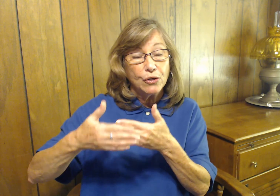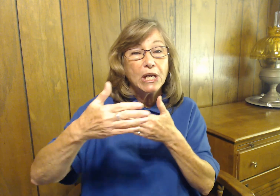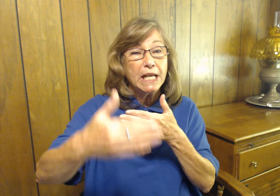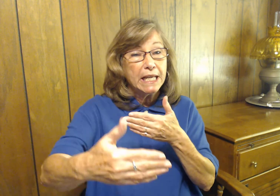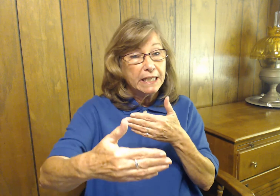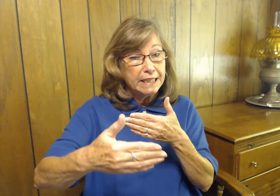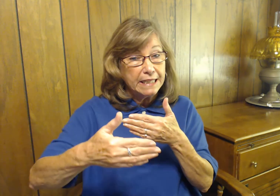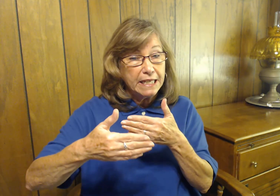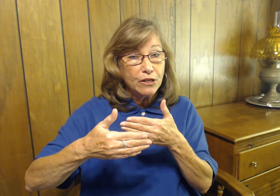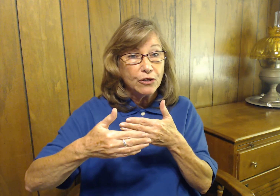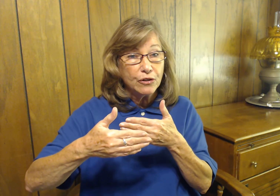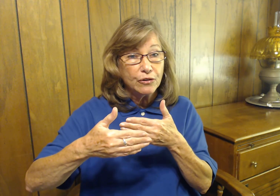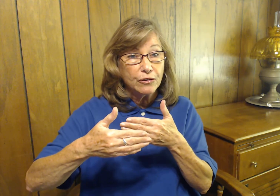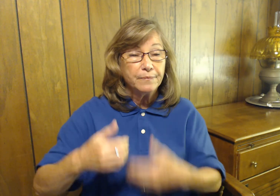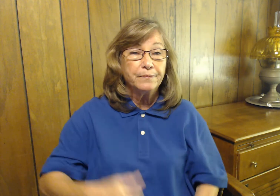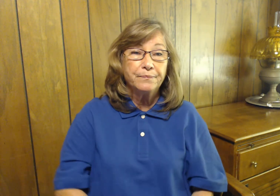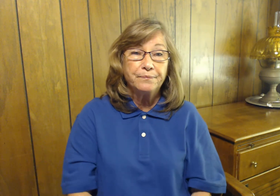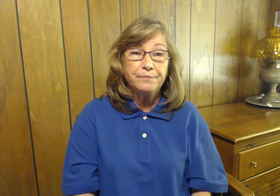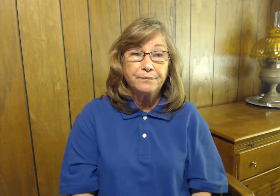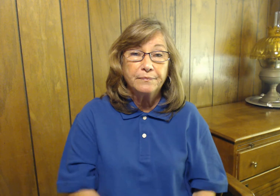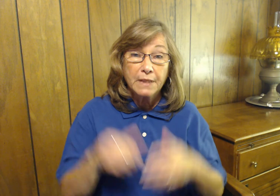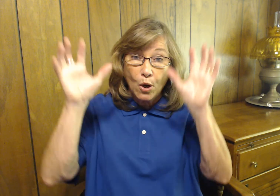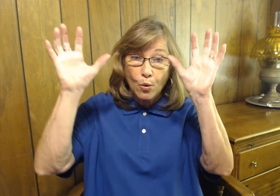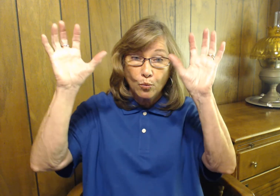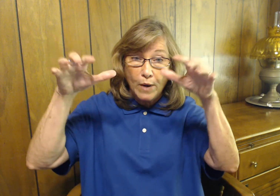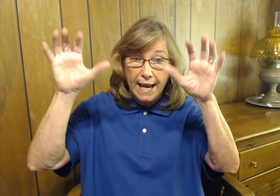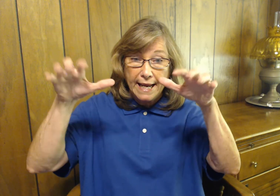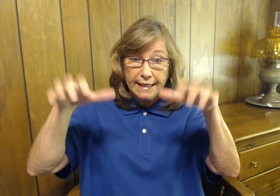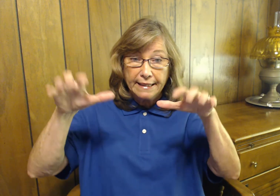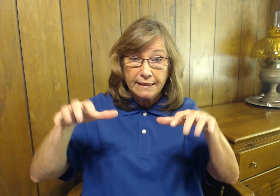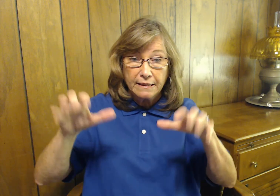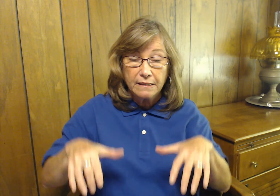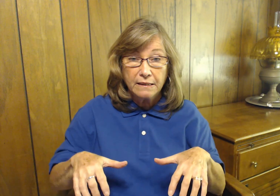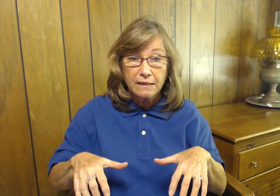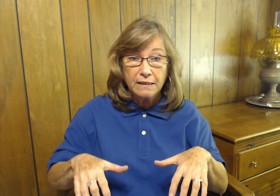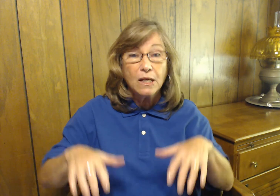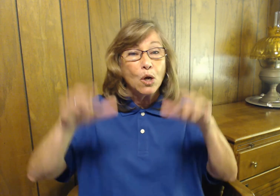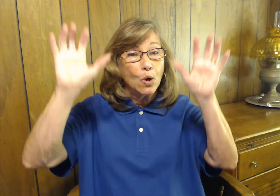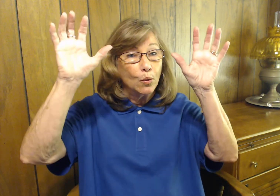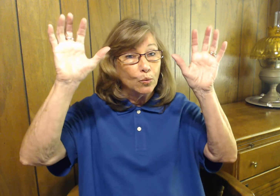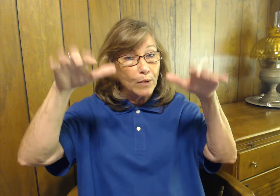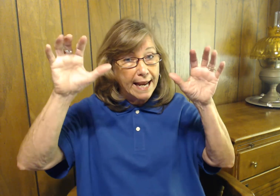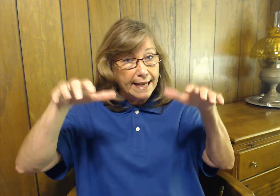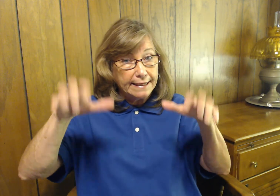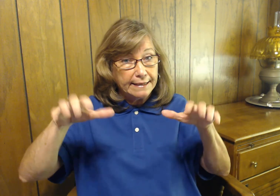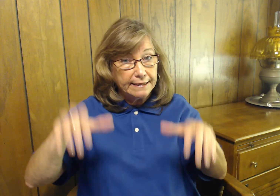rain rain shine